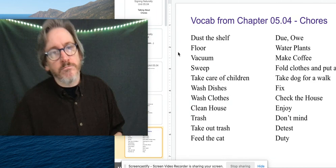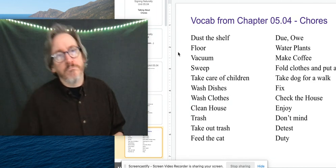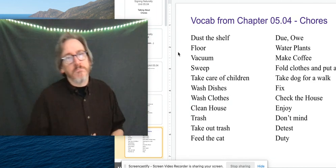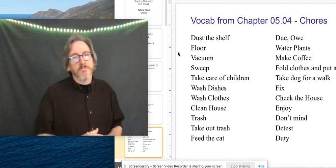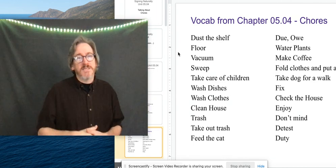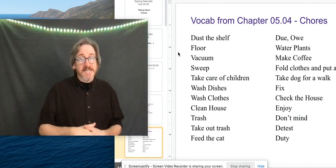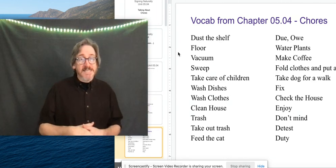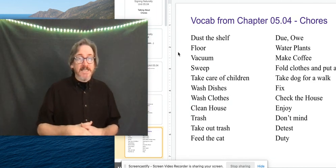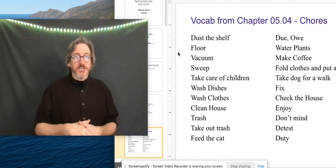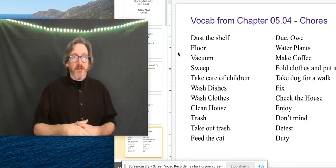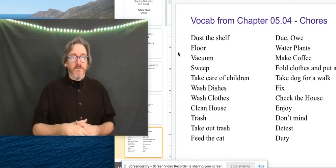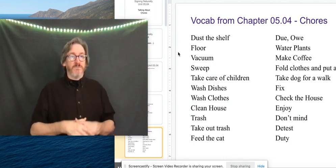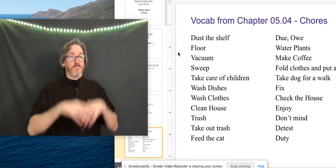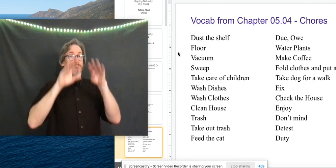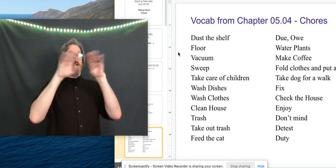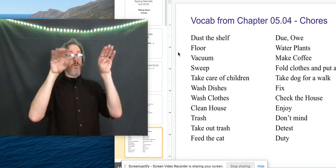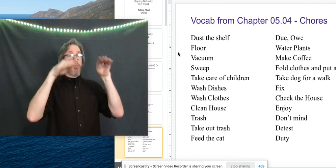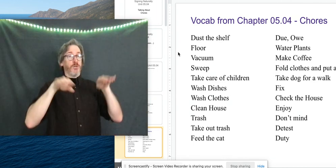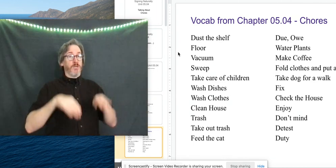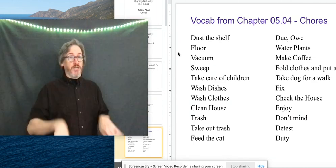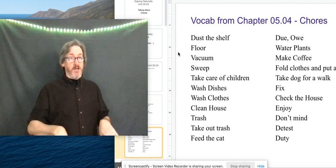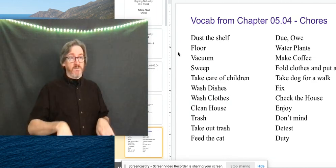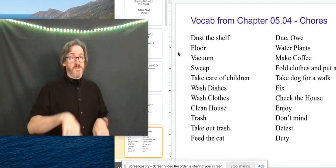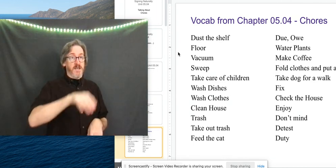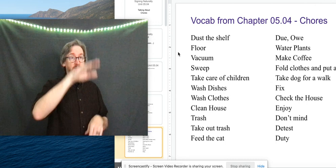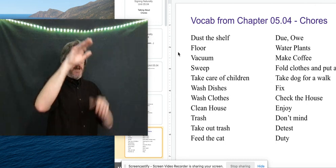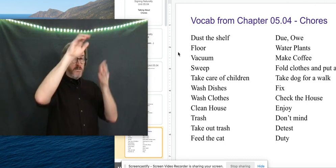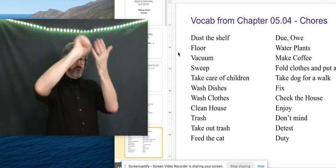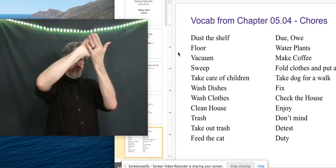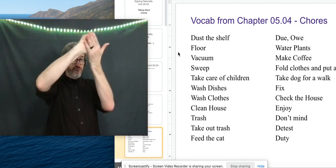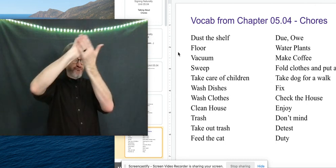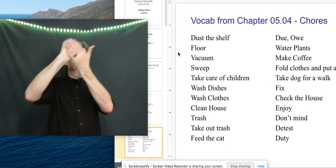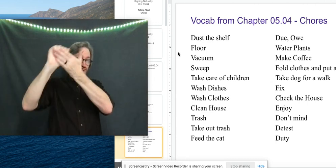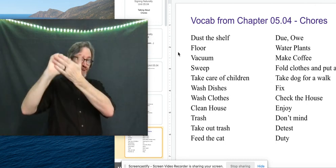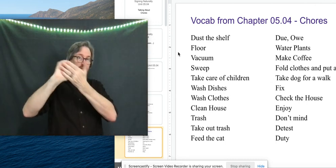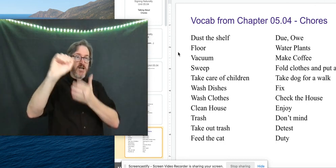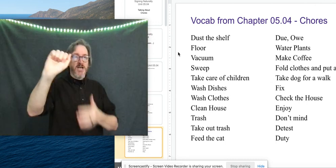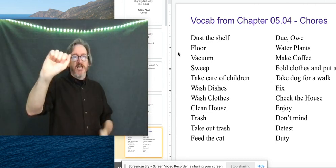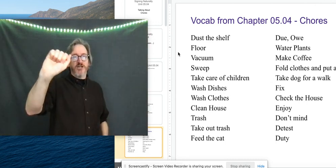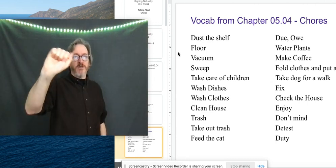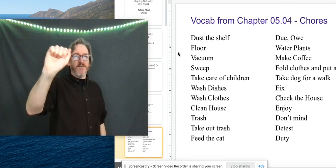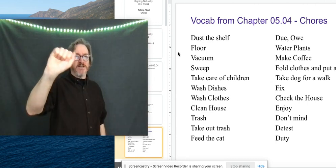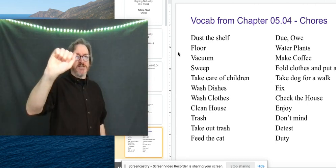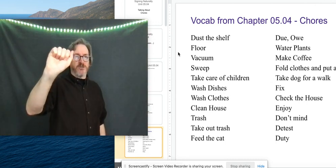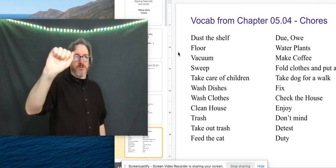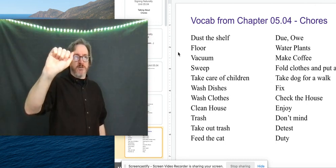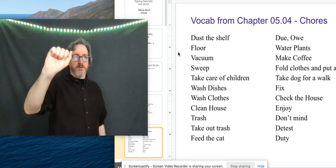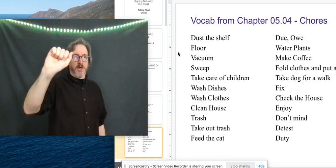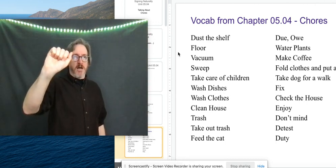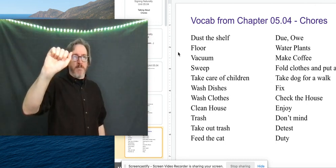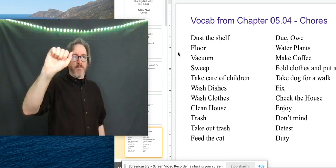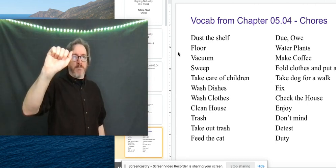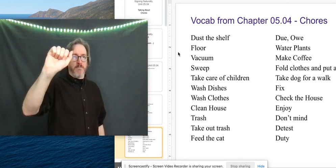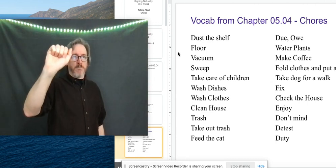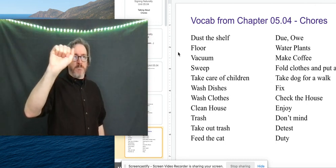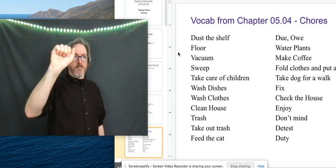So dusting the shelf, you want to show the shelves, and then generally if it's,